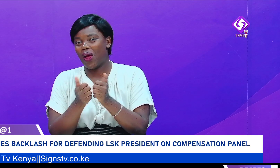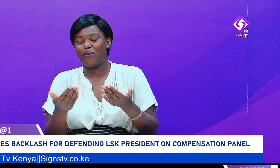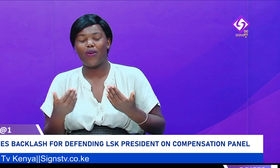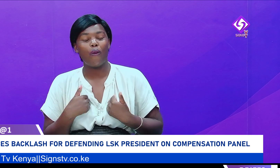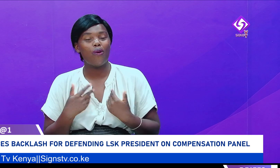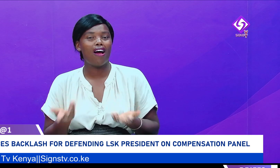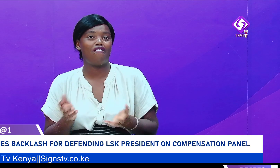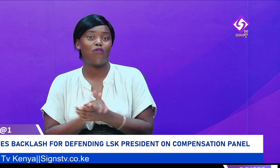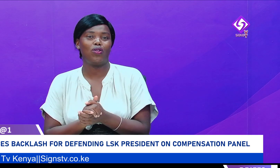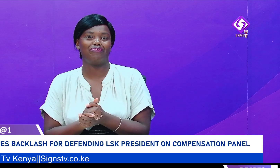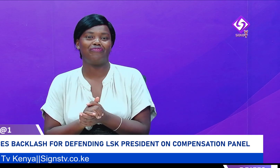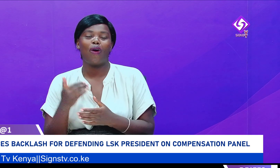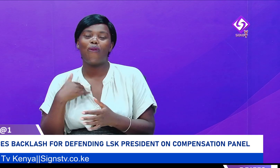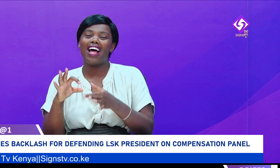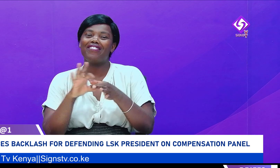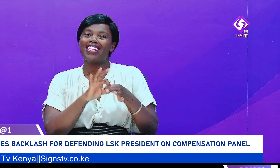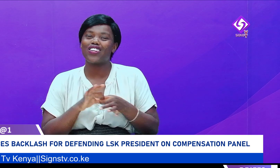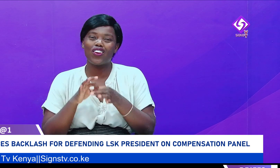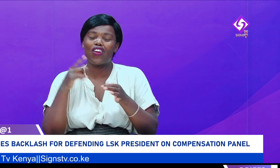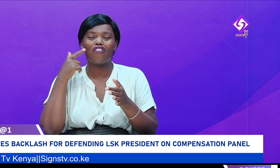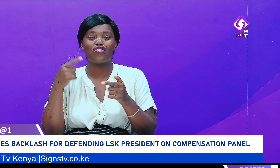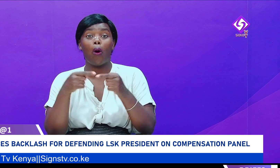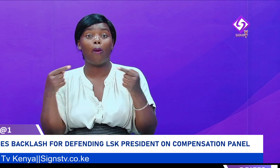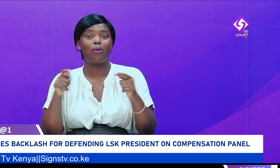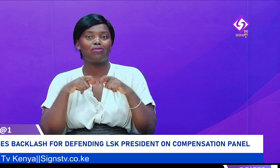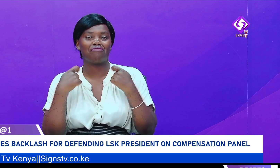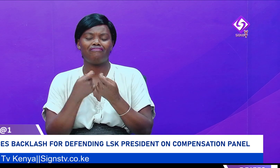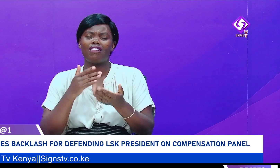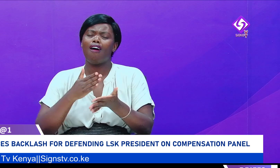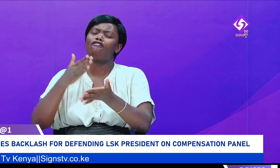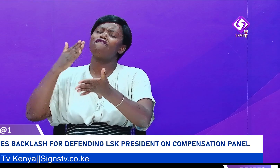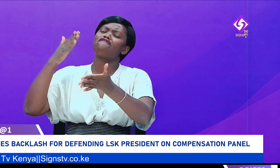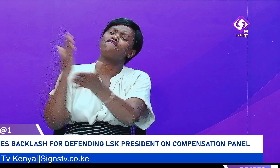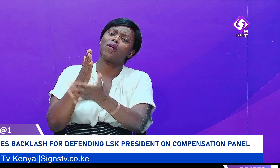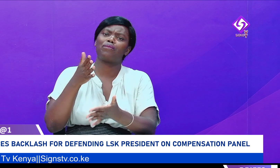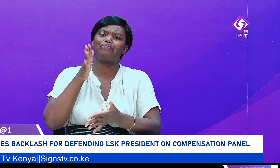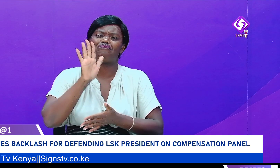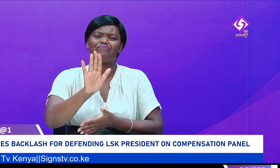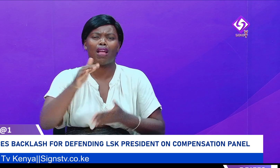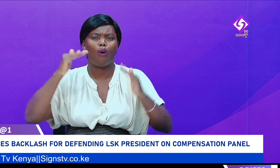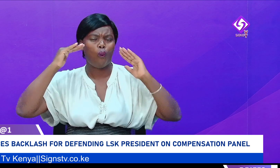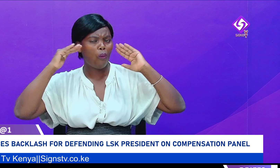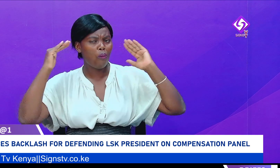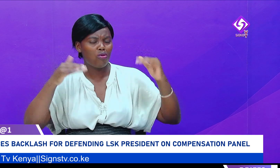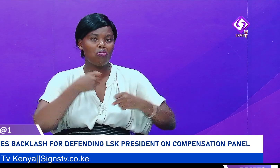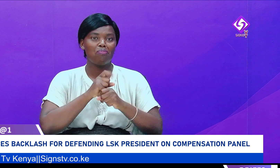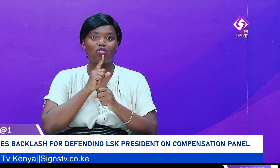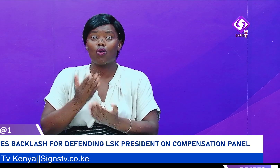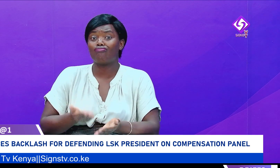our next news item. The United Opposition has reaffirmed its